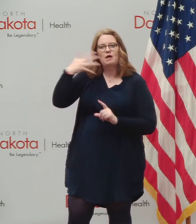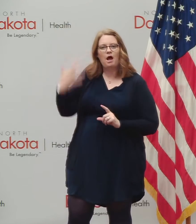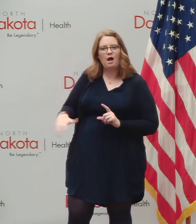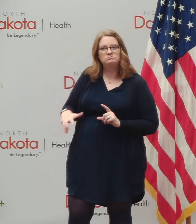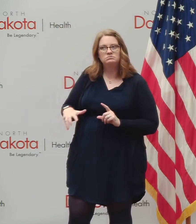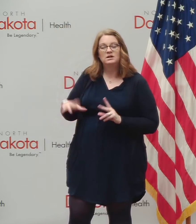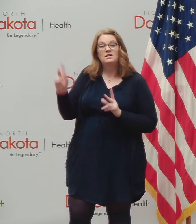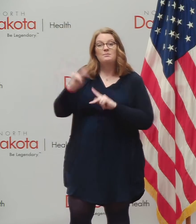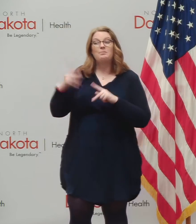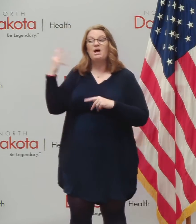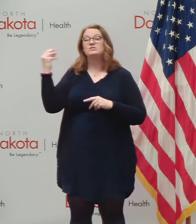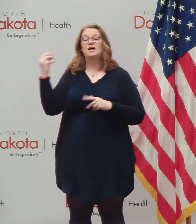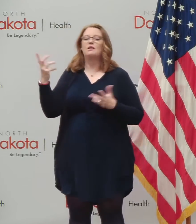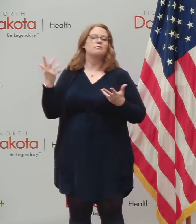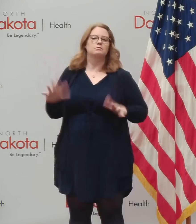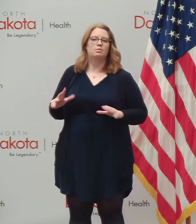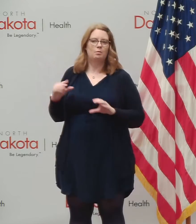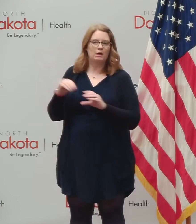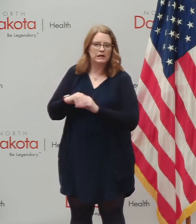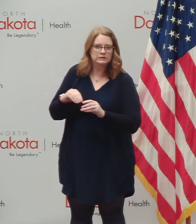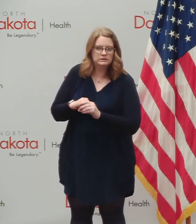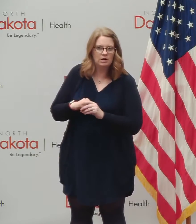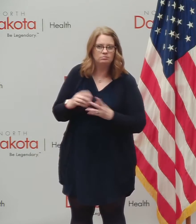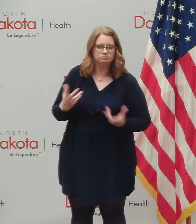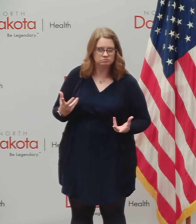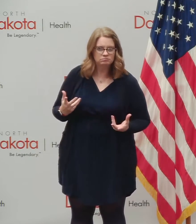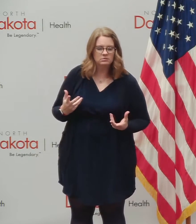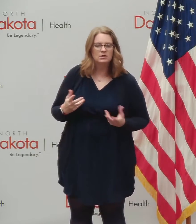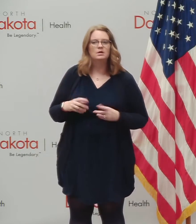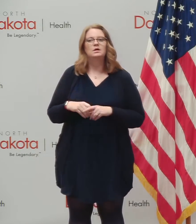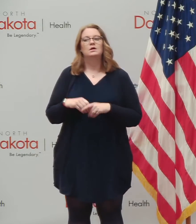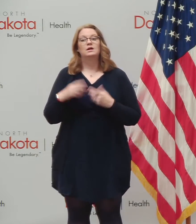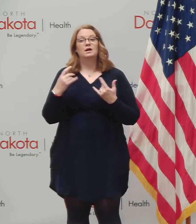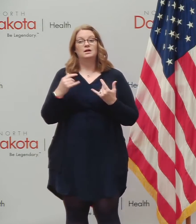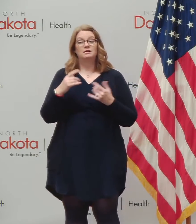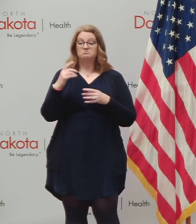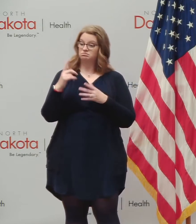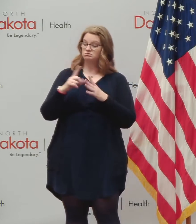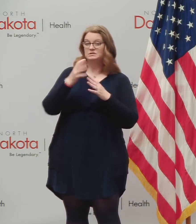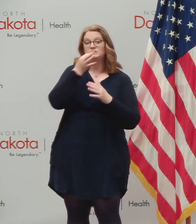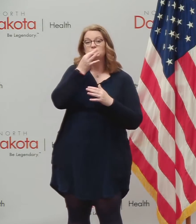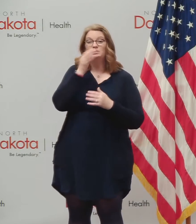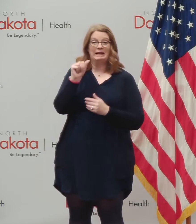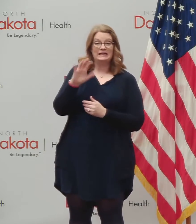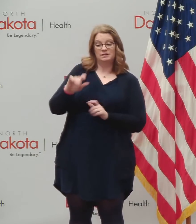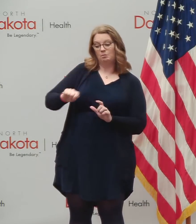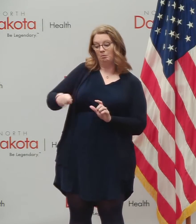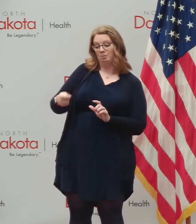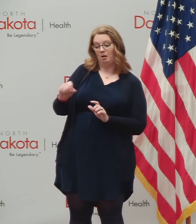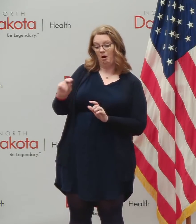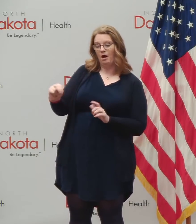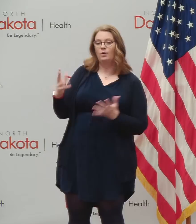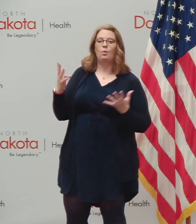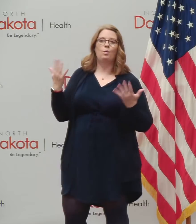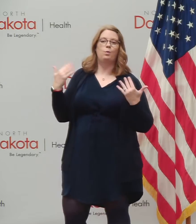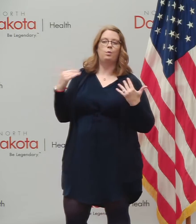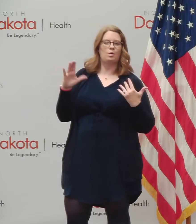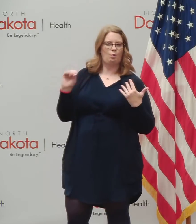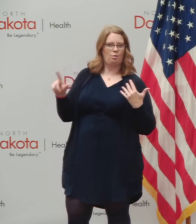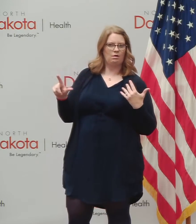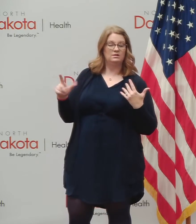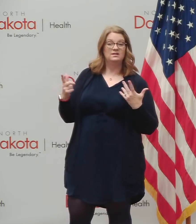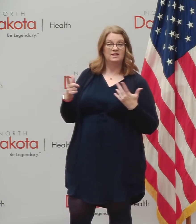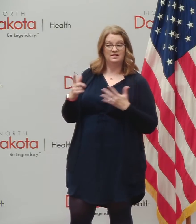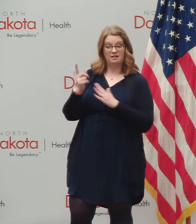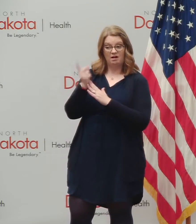summer states, approaching the 90 to 100 degree, the air conditioning came on, people went indoors, and then cases